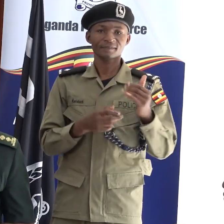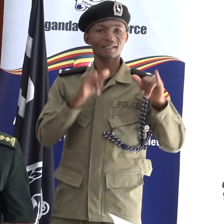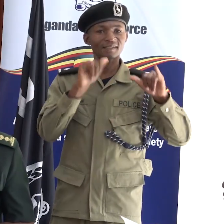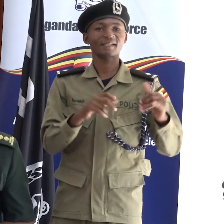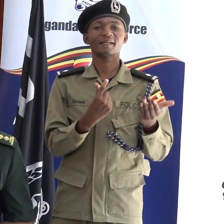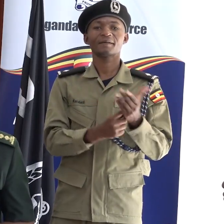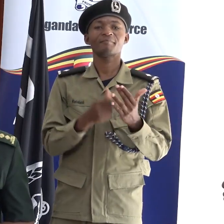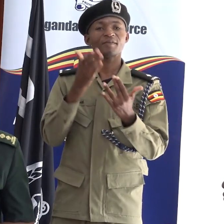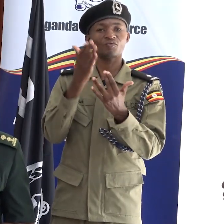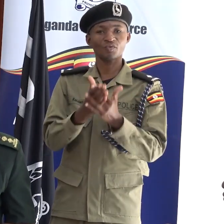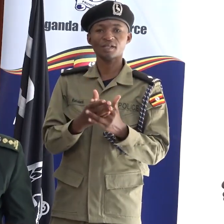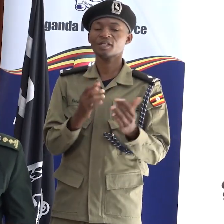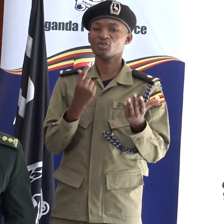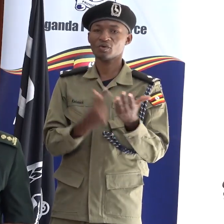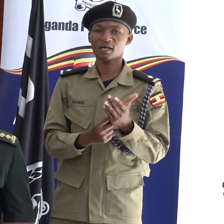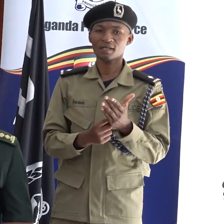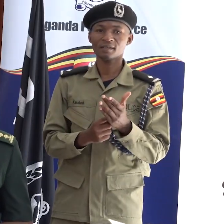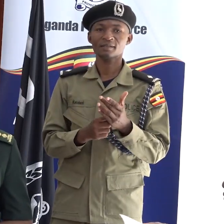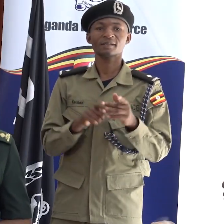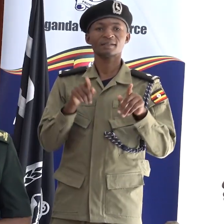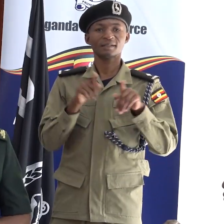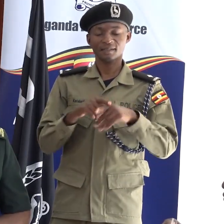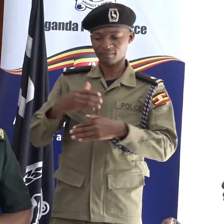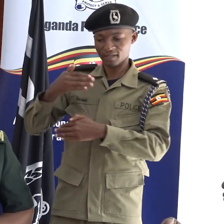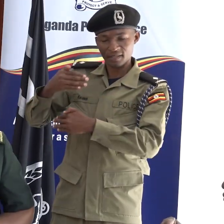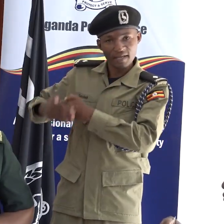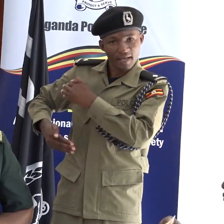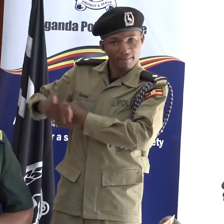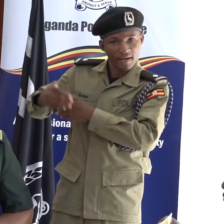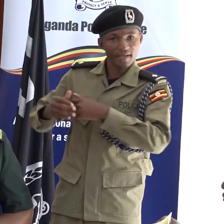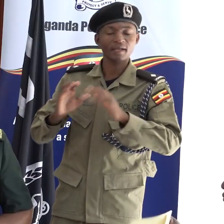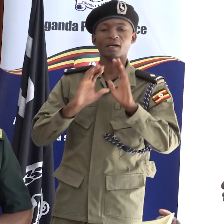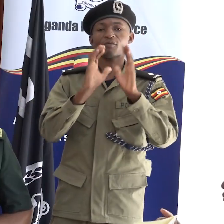citizenship between Uganda and neighboring countries,